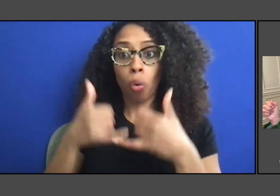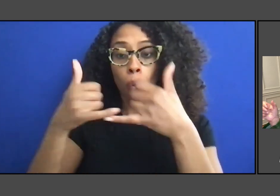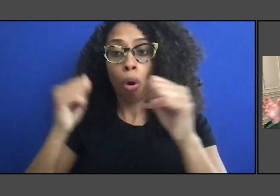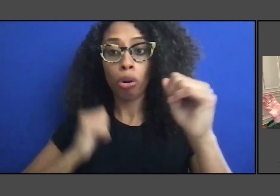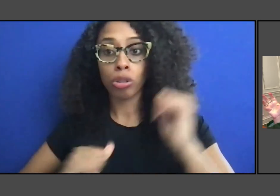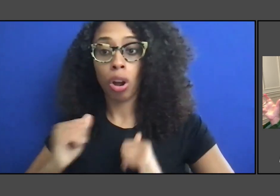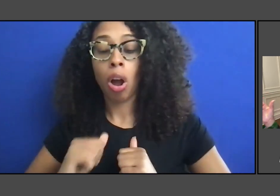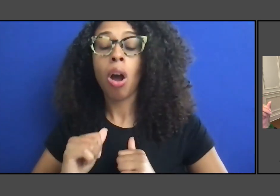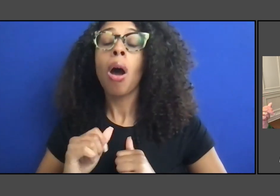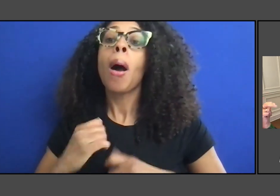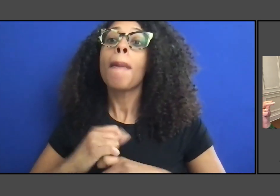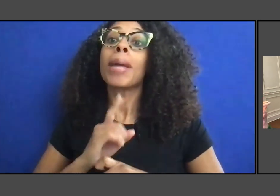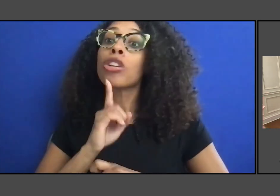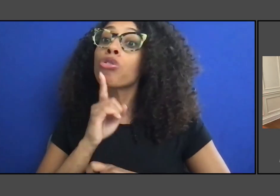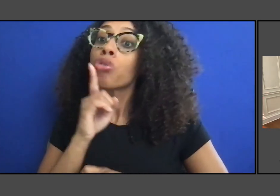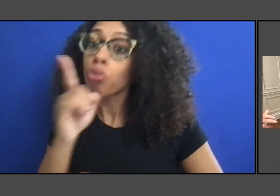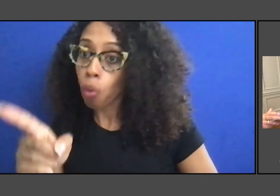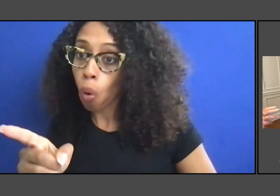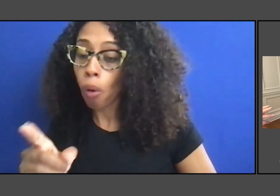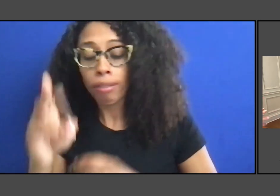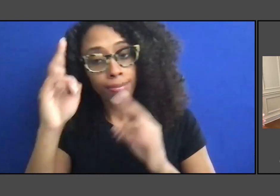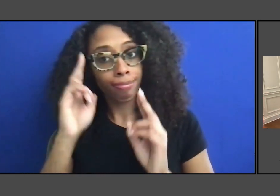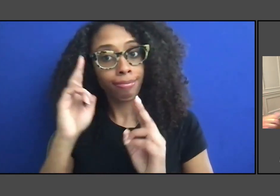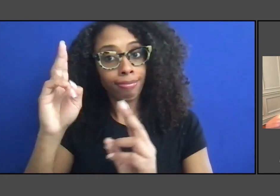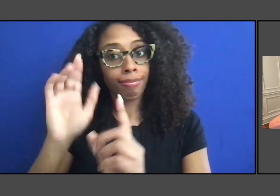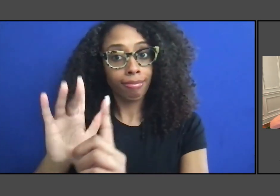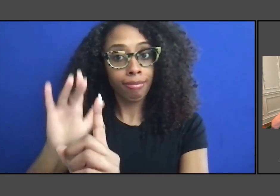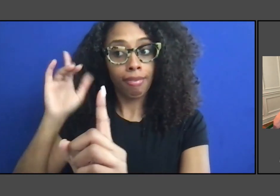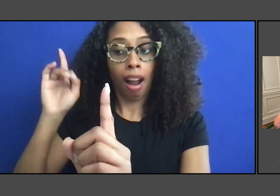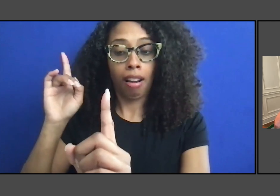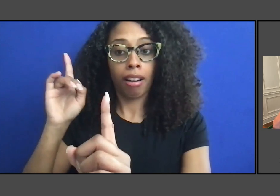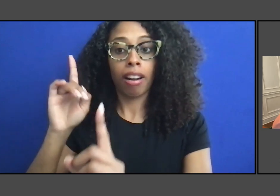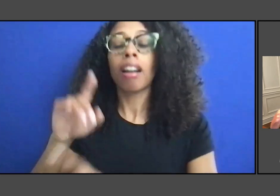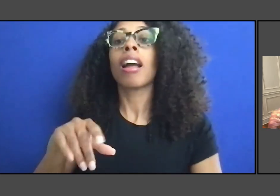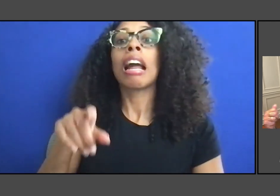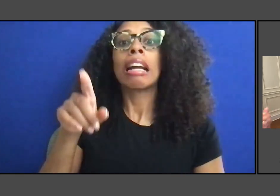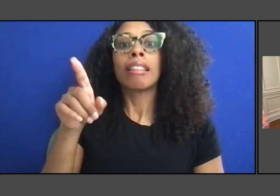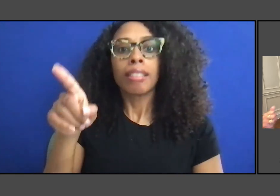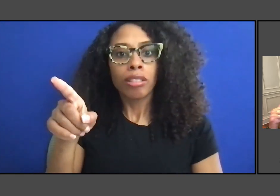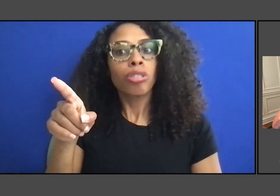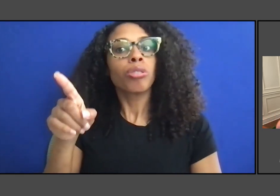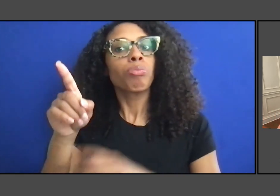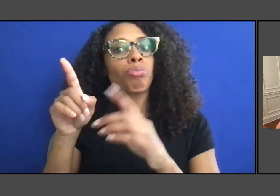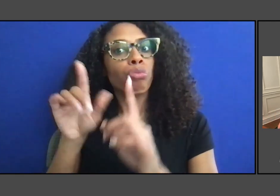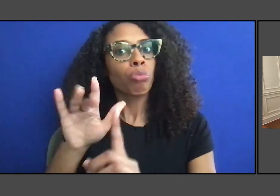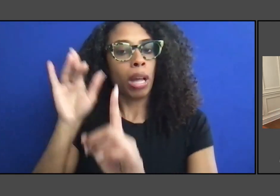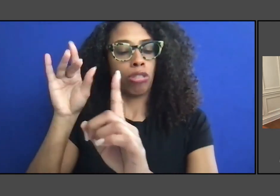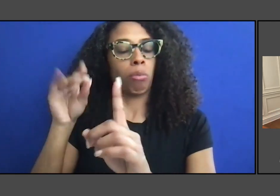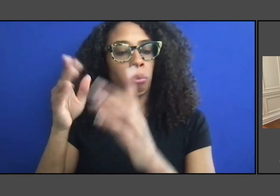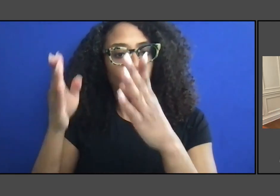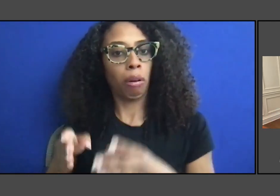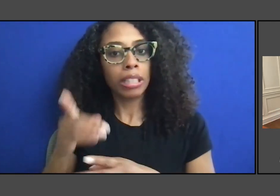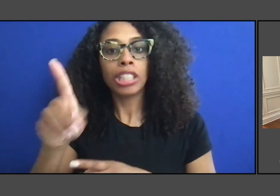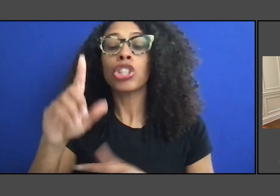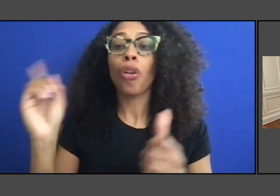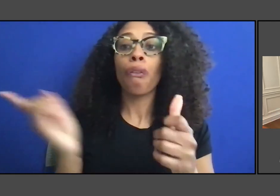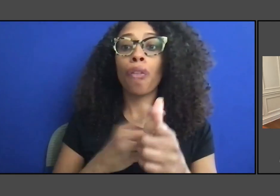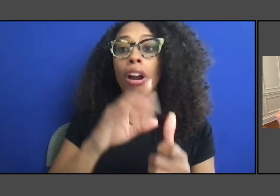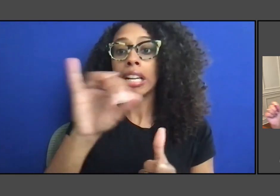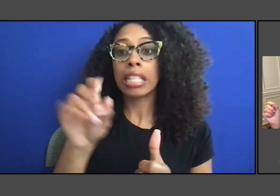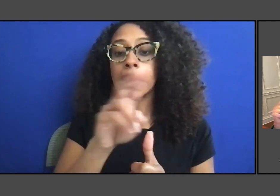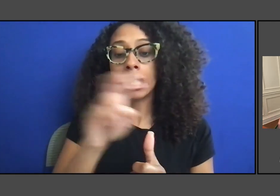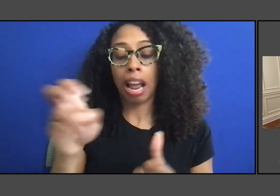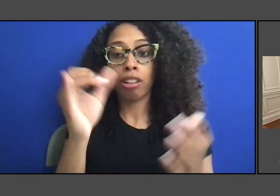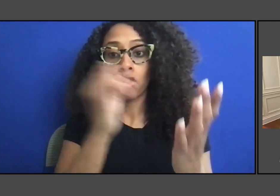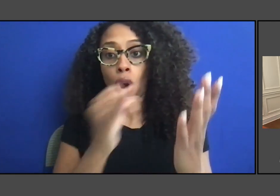Nascimento was properly acknowledged in that space. She is the first jazz artist to win a Grammy Award for Best New Artist